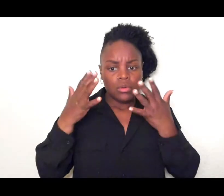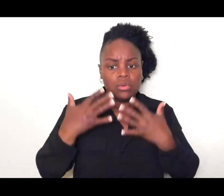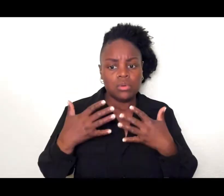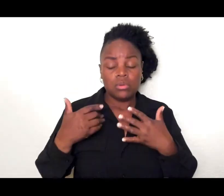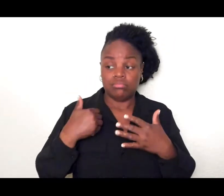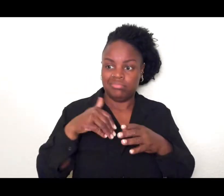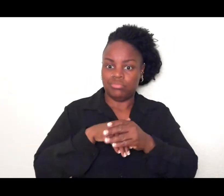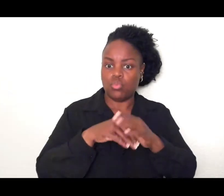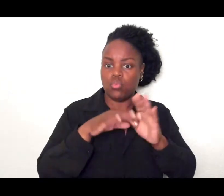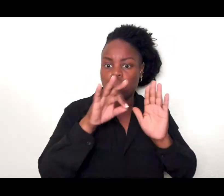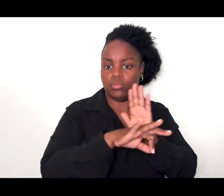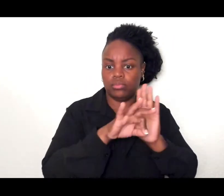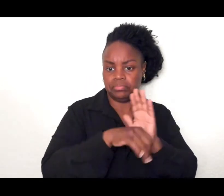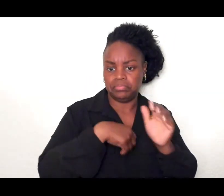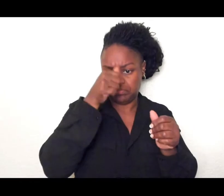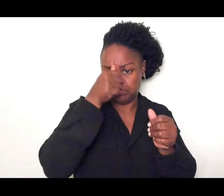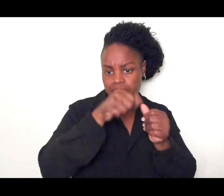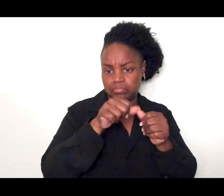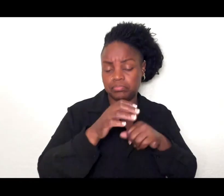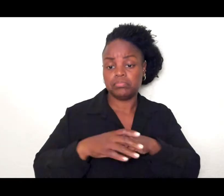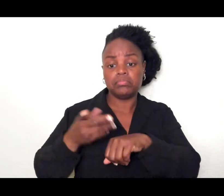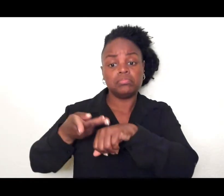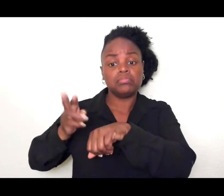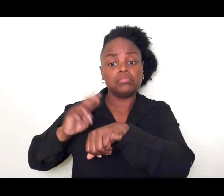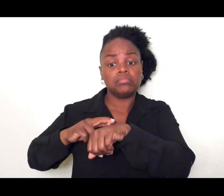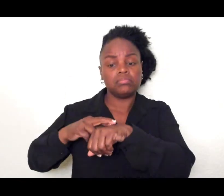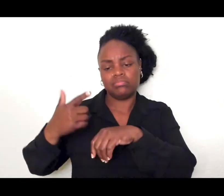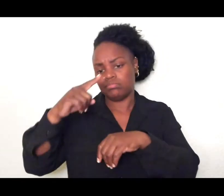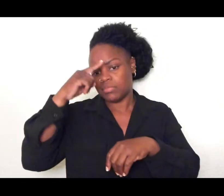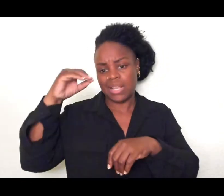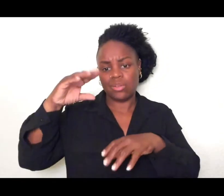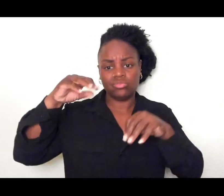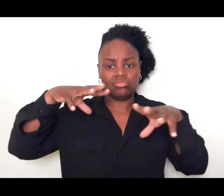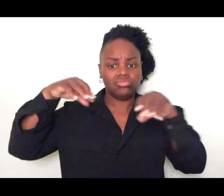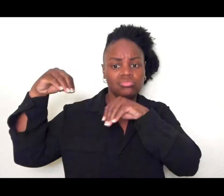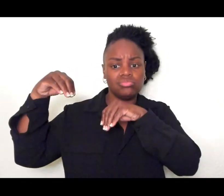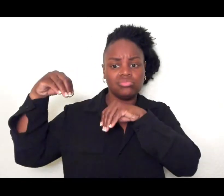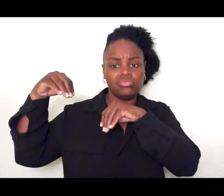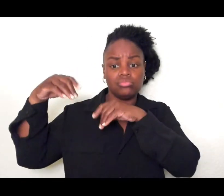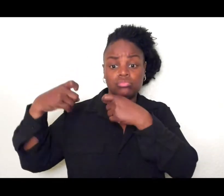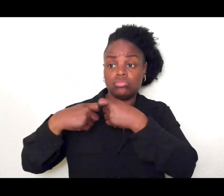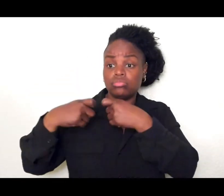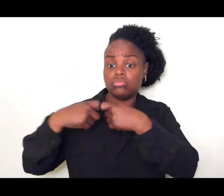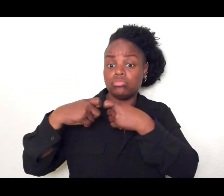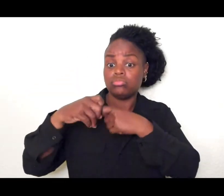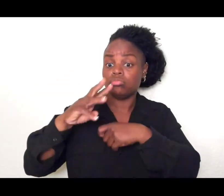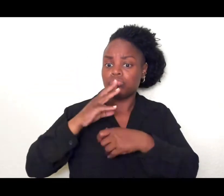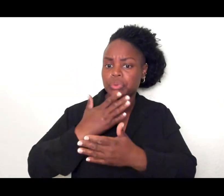I remember I was in Puerto Rico when I noticed that Hurricane Katrina had